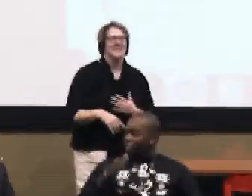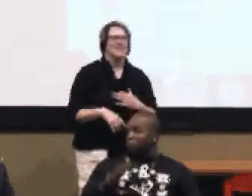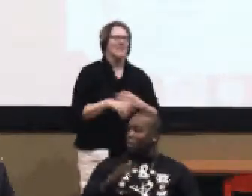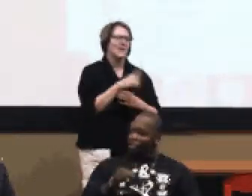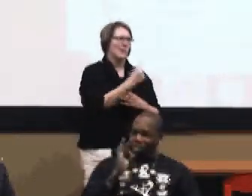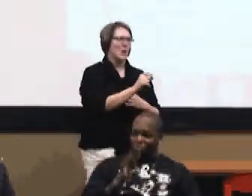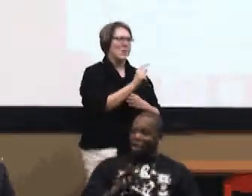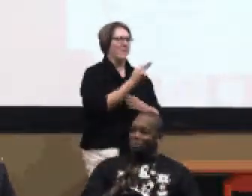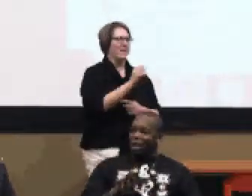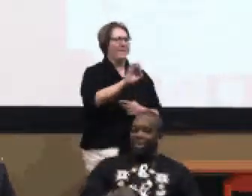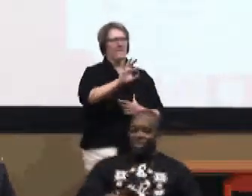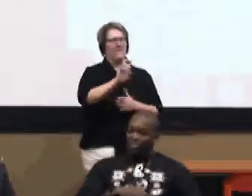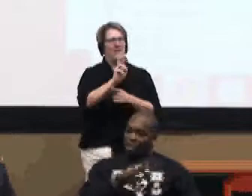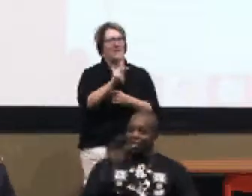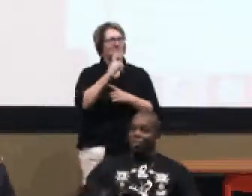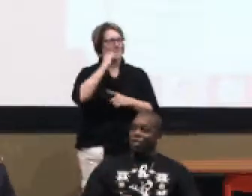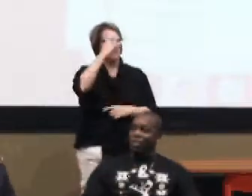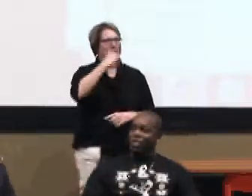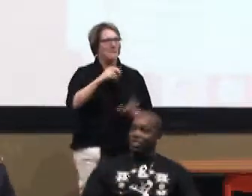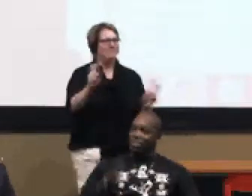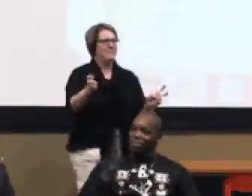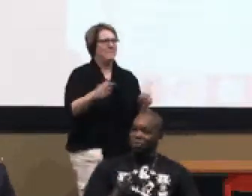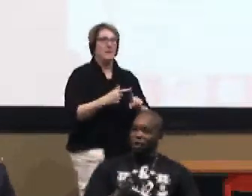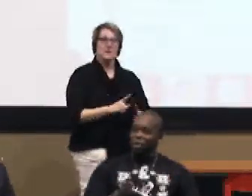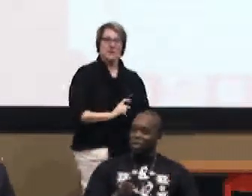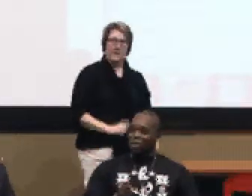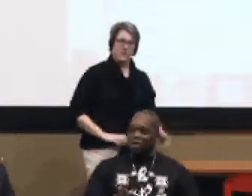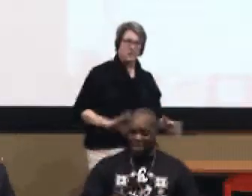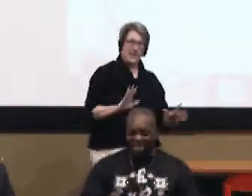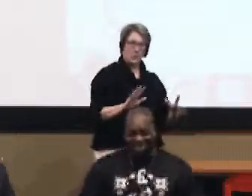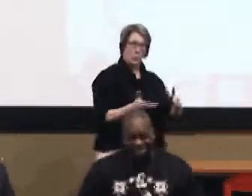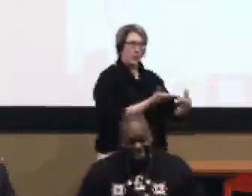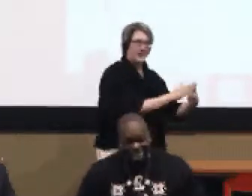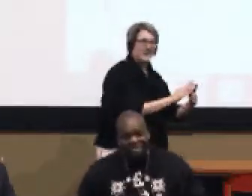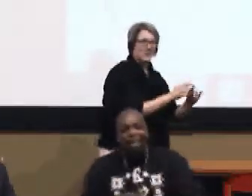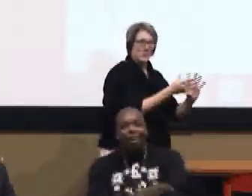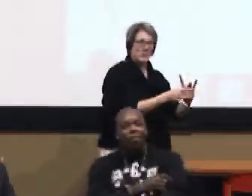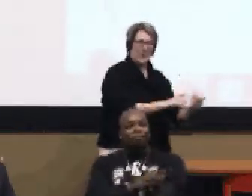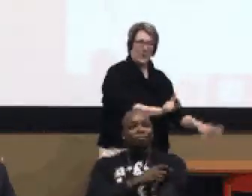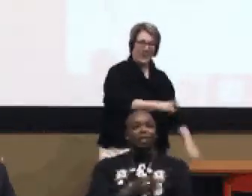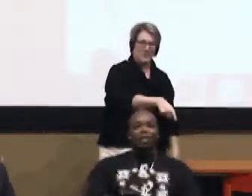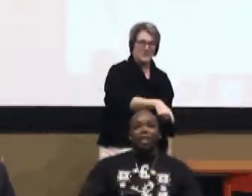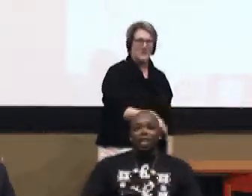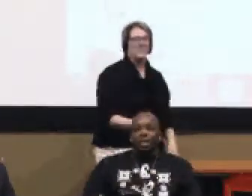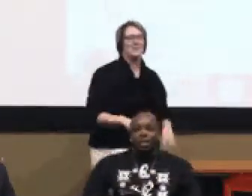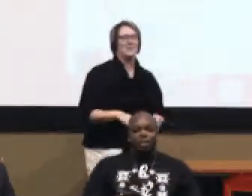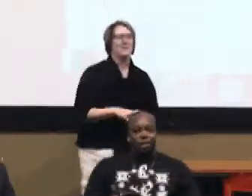Just needed to work it in the right way. Nothing gratuitous. It's part of the story.